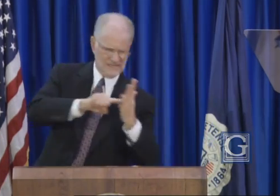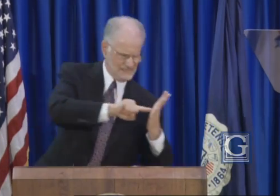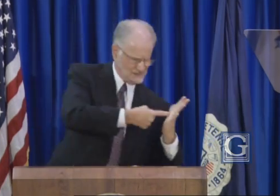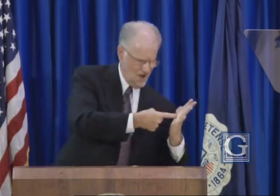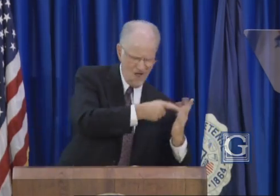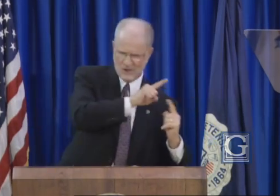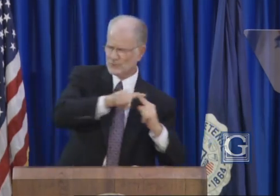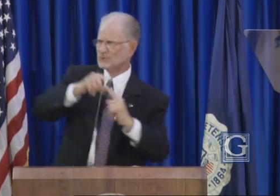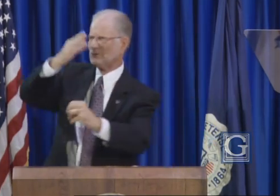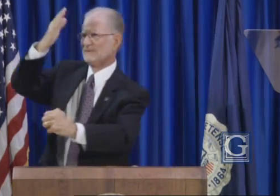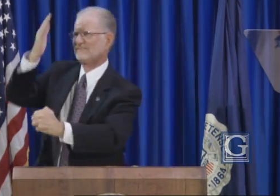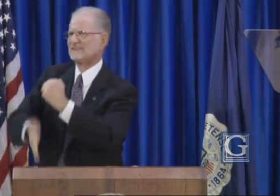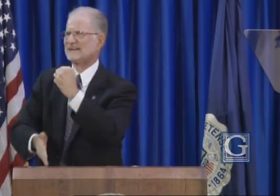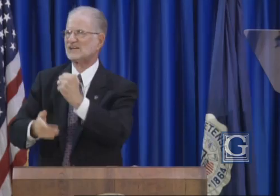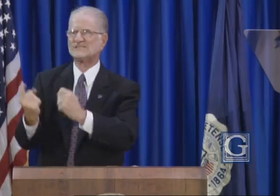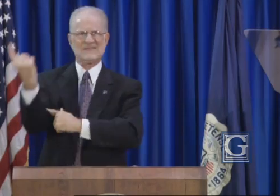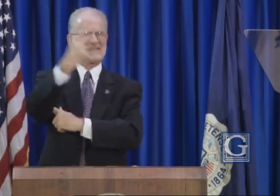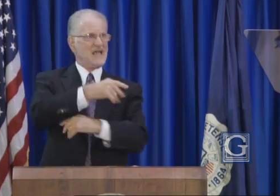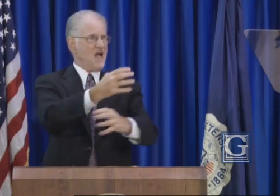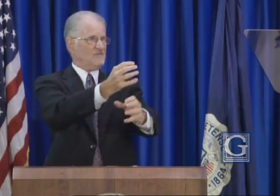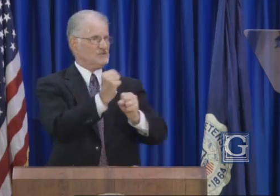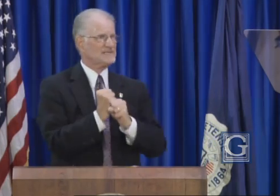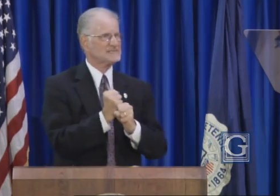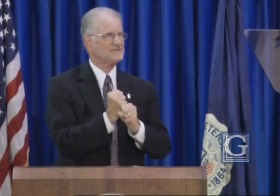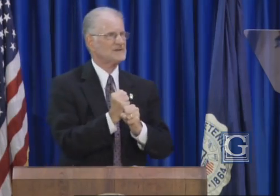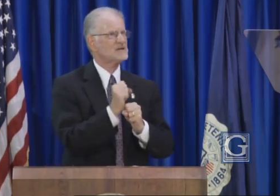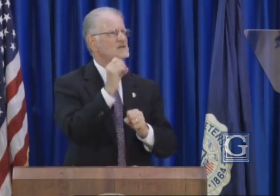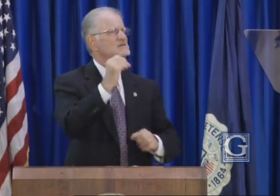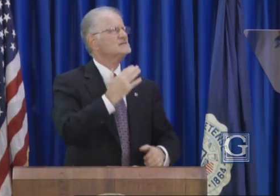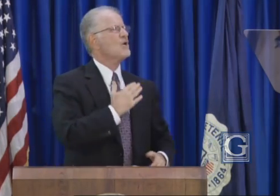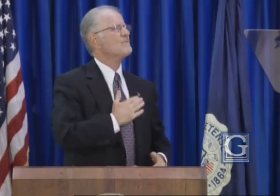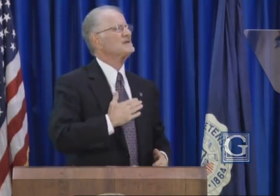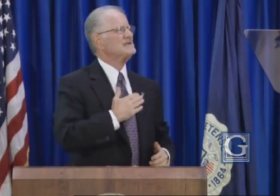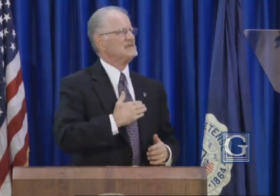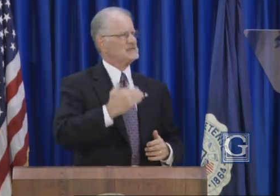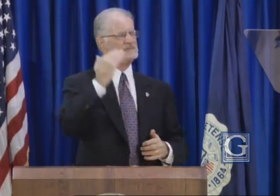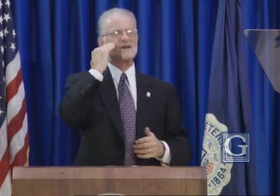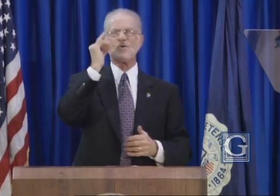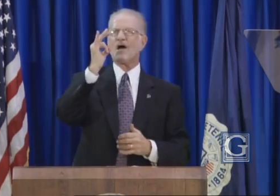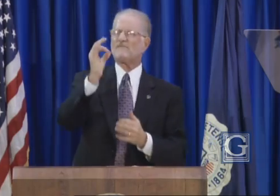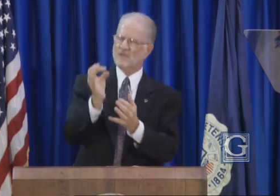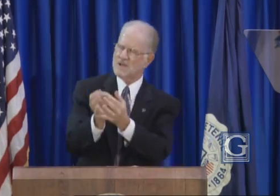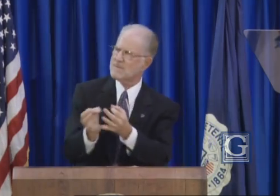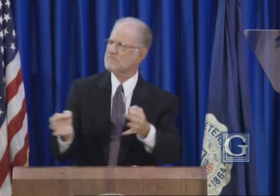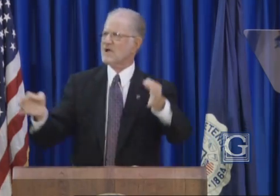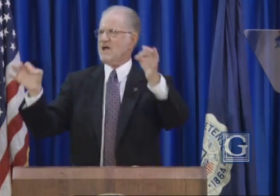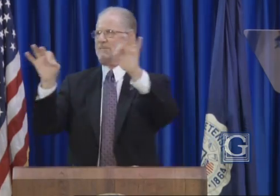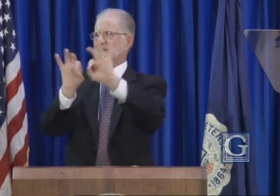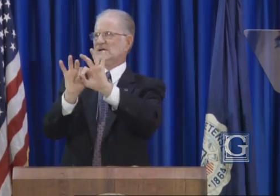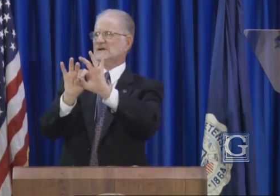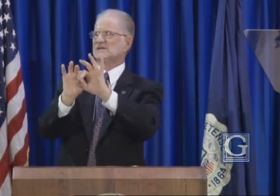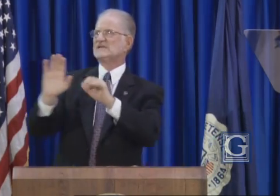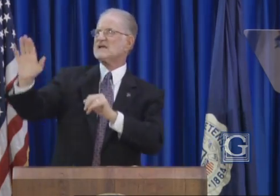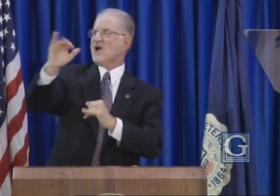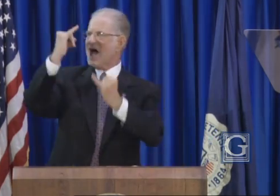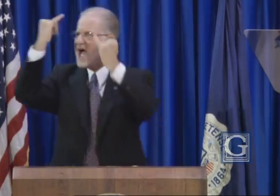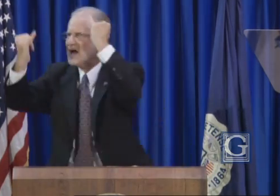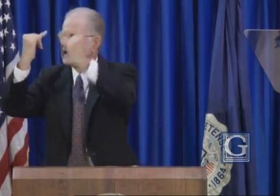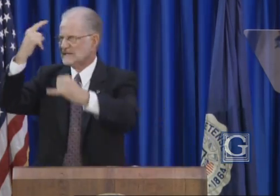I read that report from start to finish within the day of receiving it. So please know of the